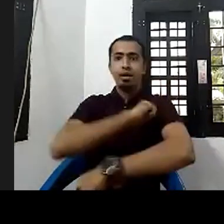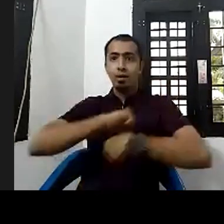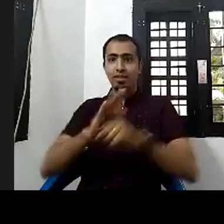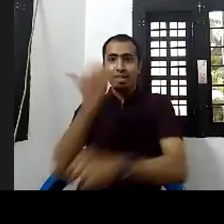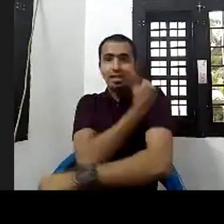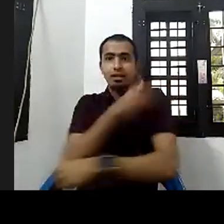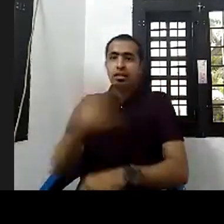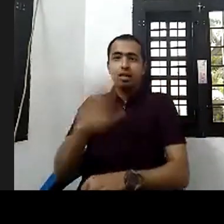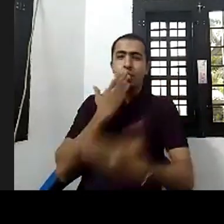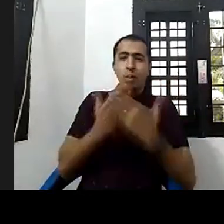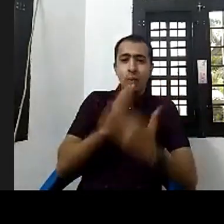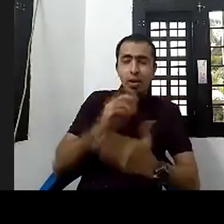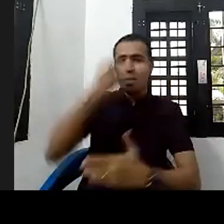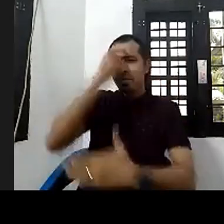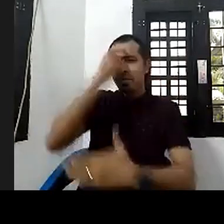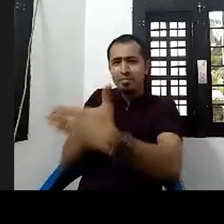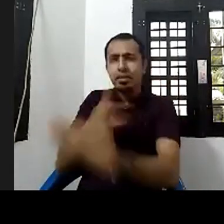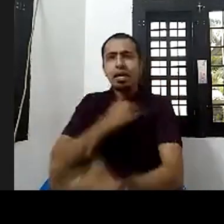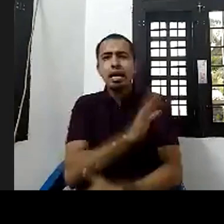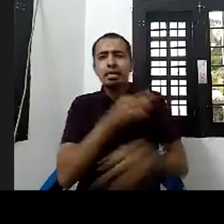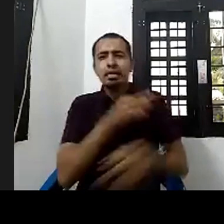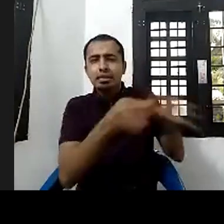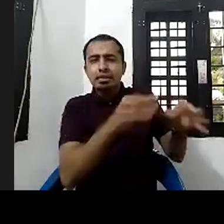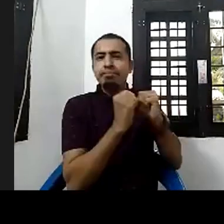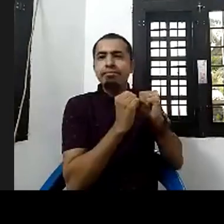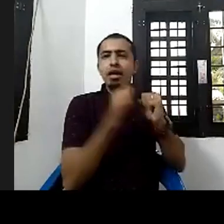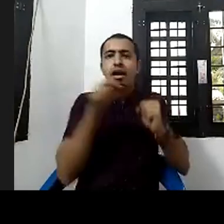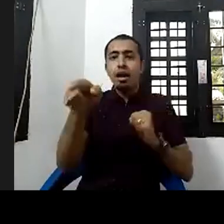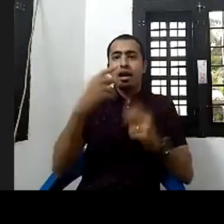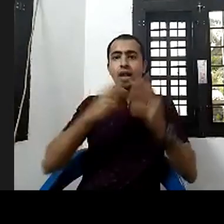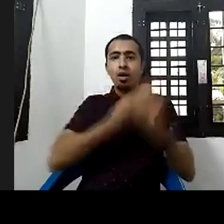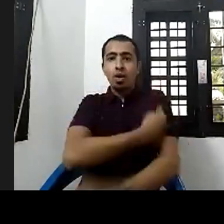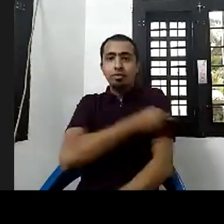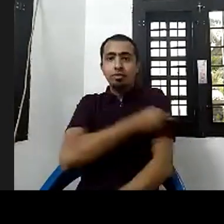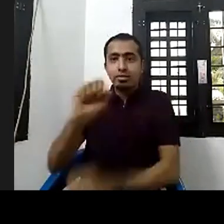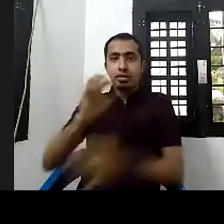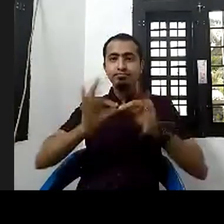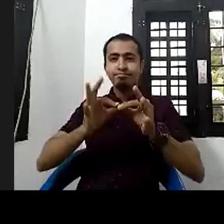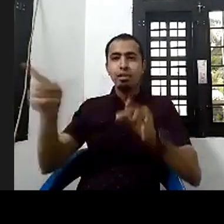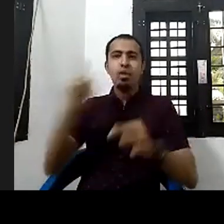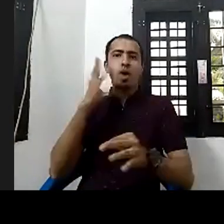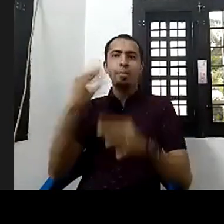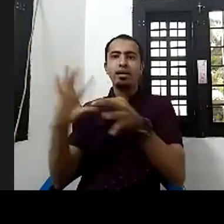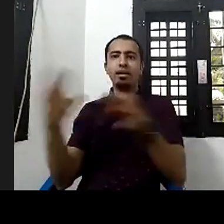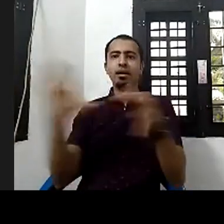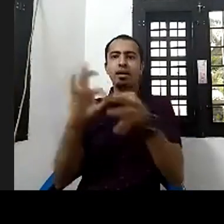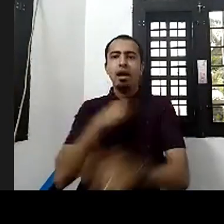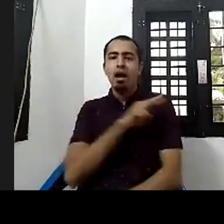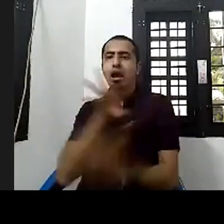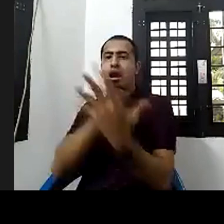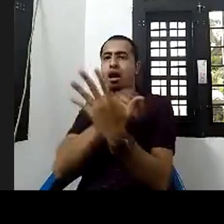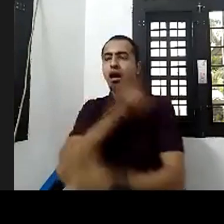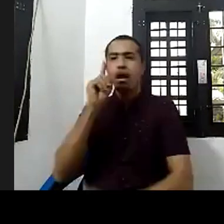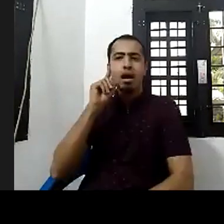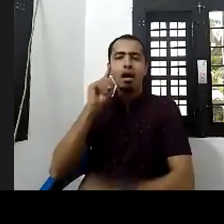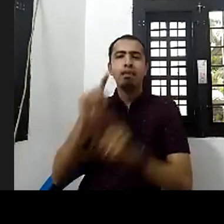my family there, when the COVID vaccination happened, the whole area, I explained that no, it was important, and they were not really sure.